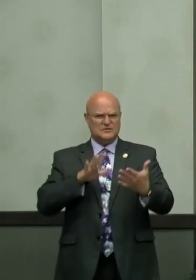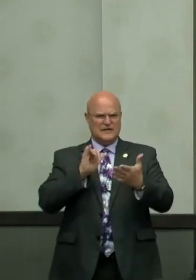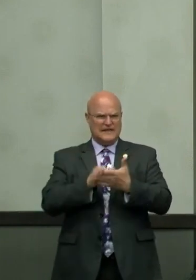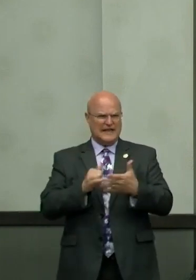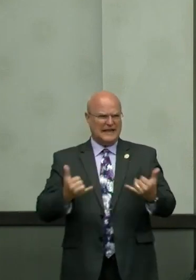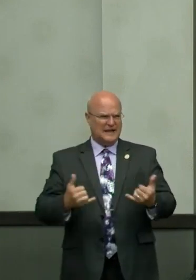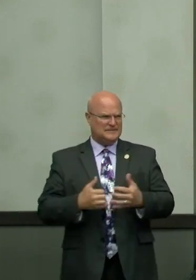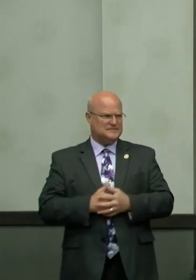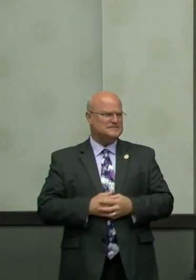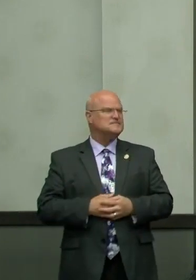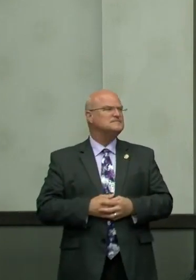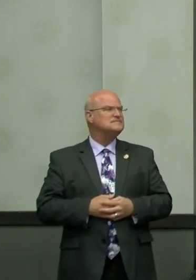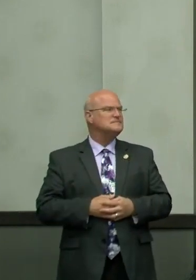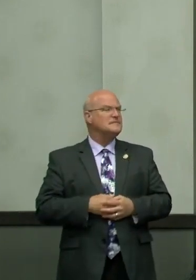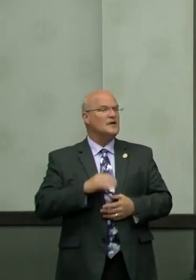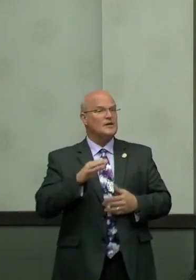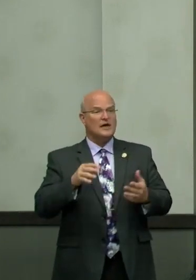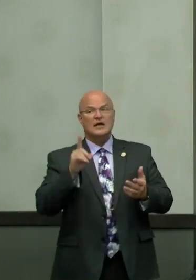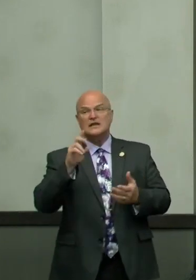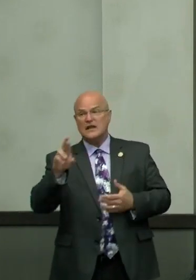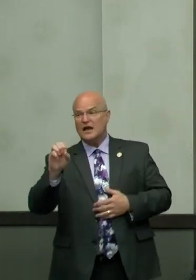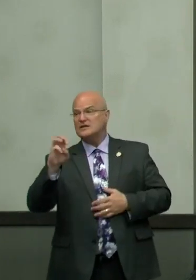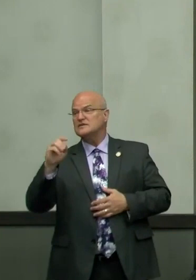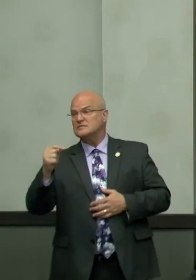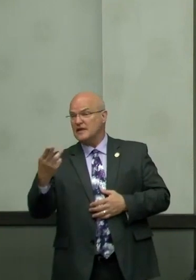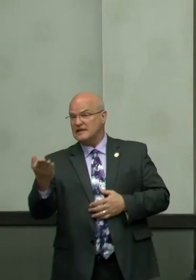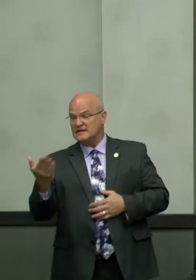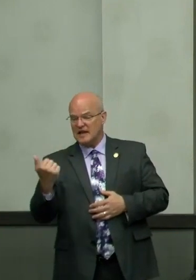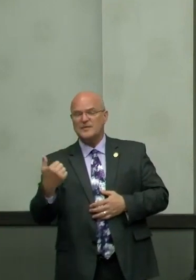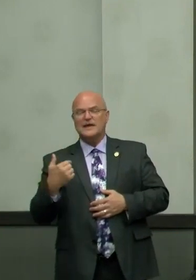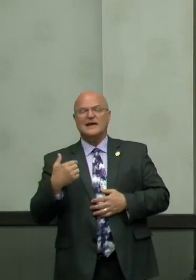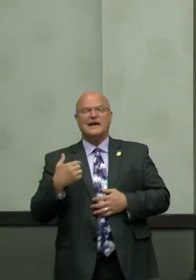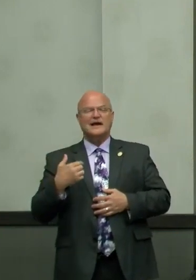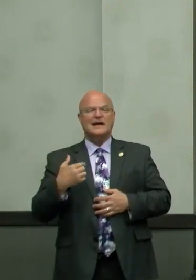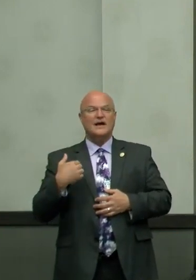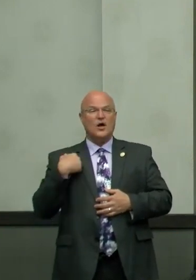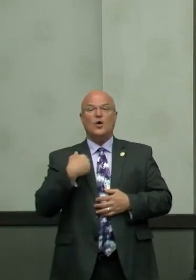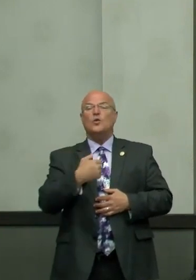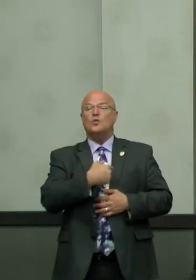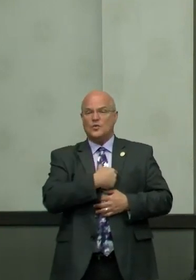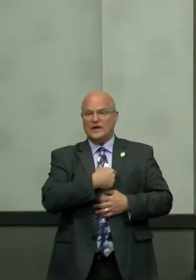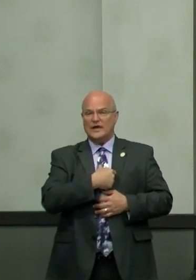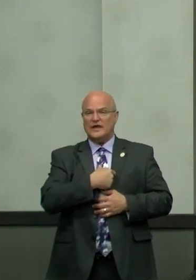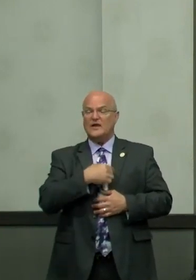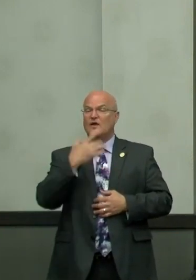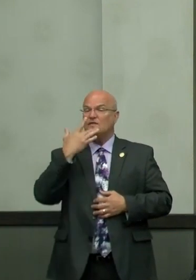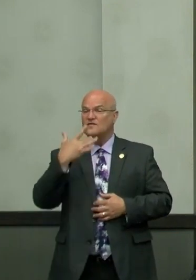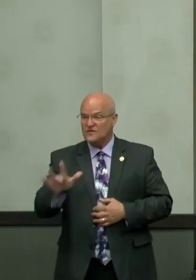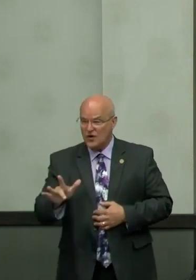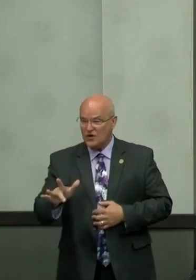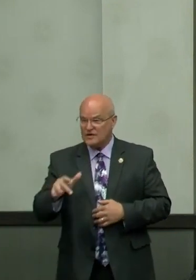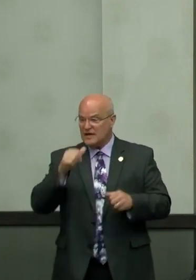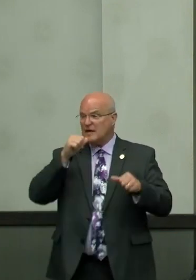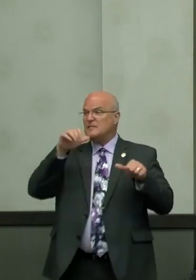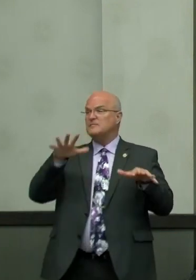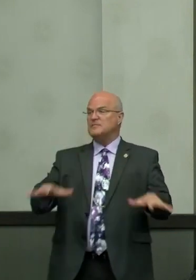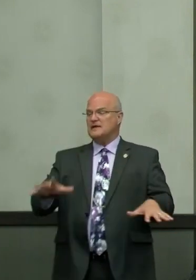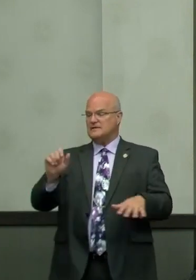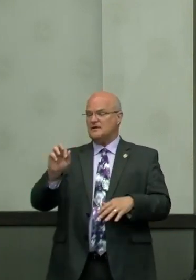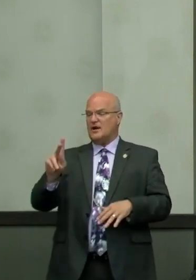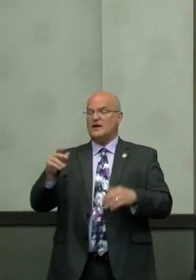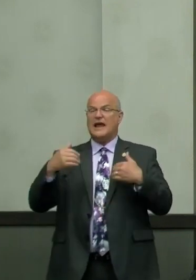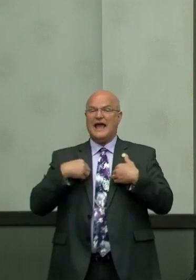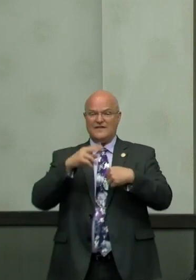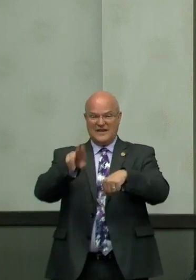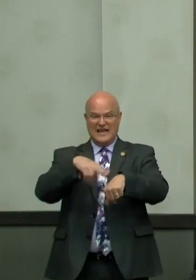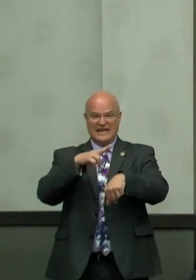that. And by the way, while Dr. Smith is coming, we are very fortunate and blessed in Arkansas to have